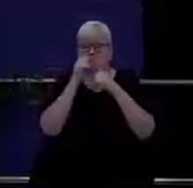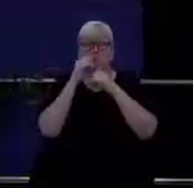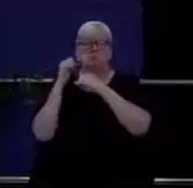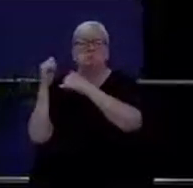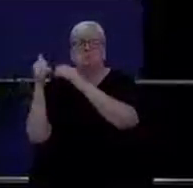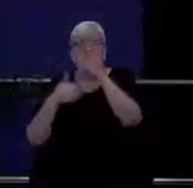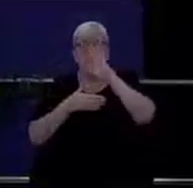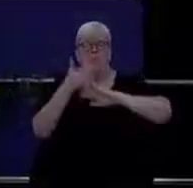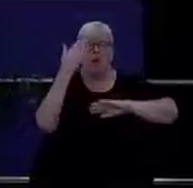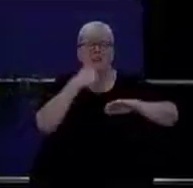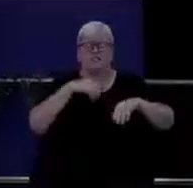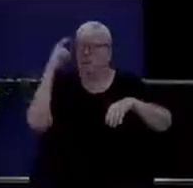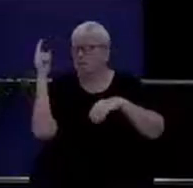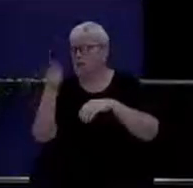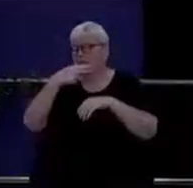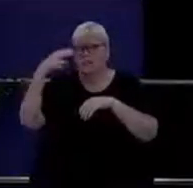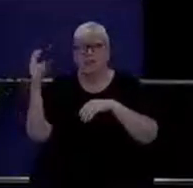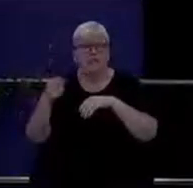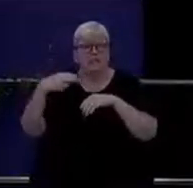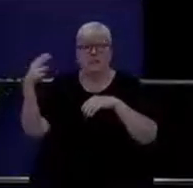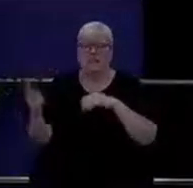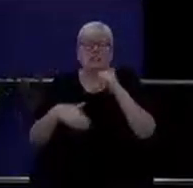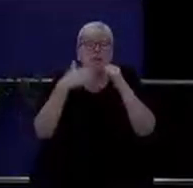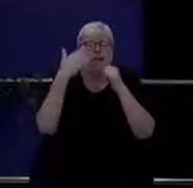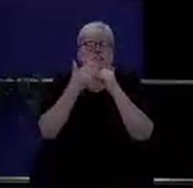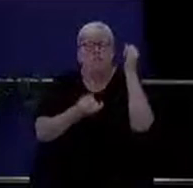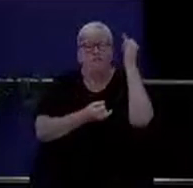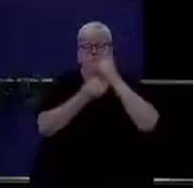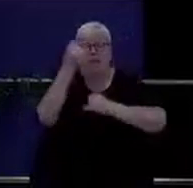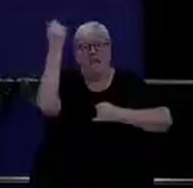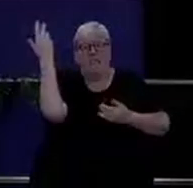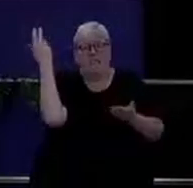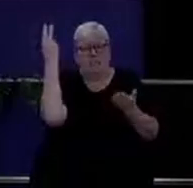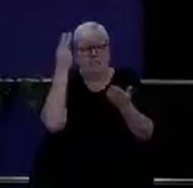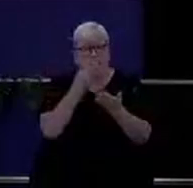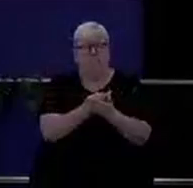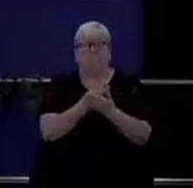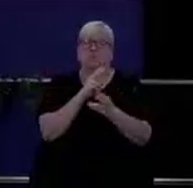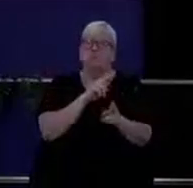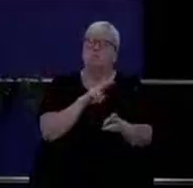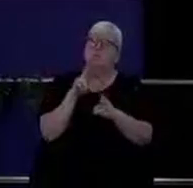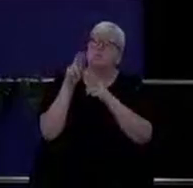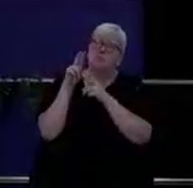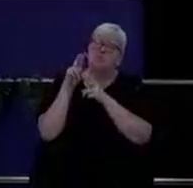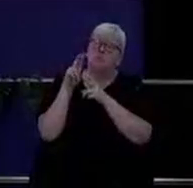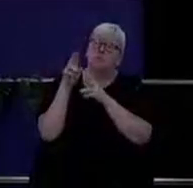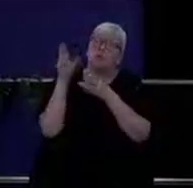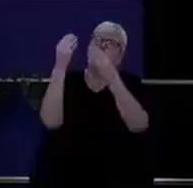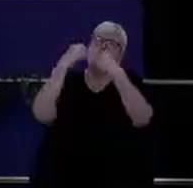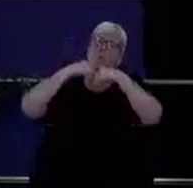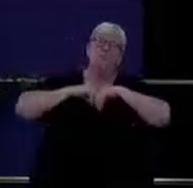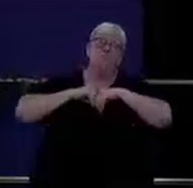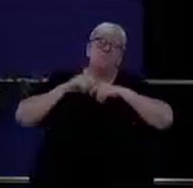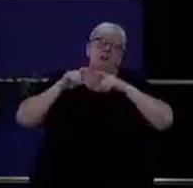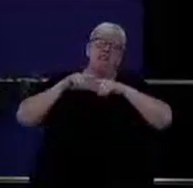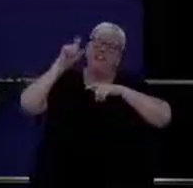mural, over and over, until he finally landed in front of it, looking up, taking it in like a